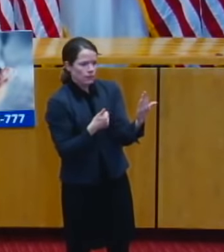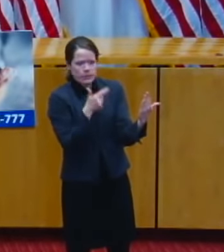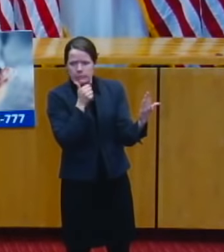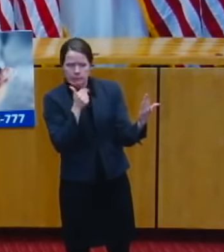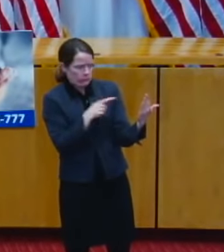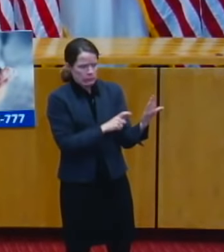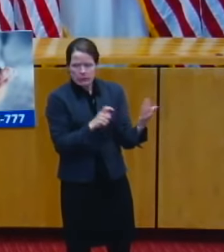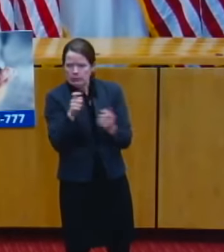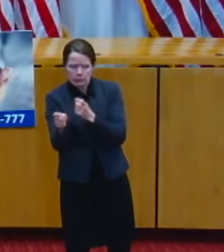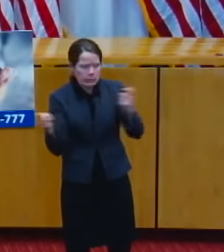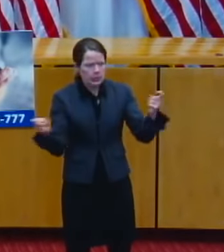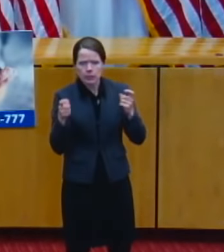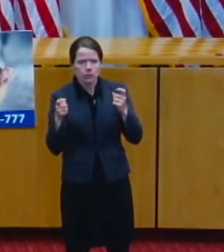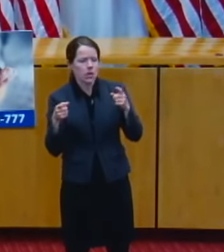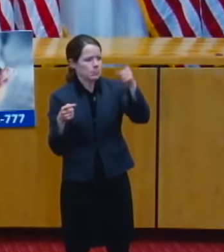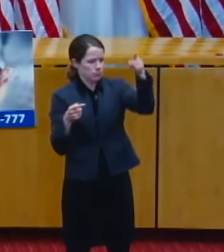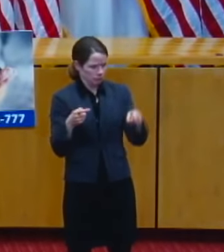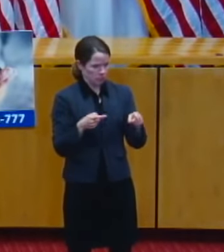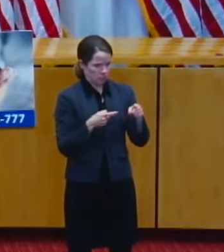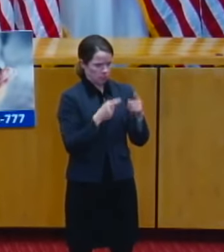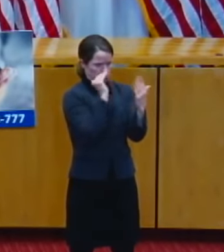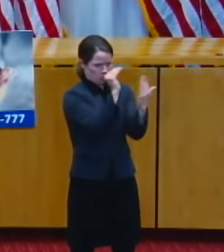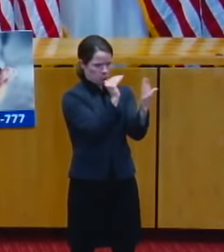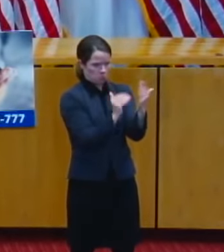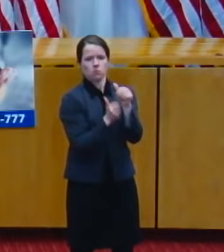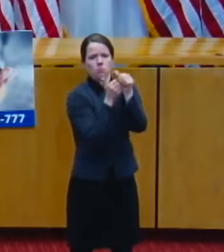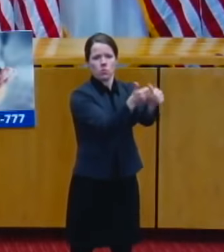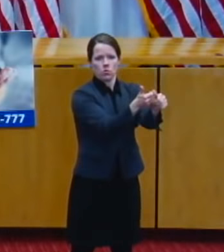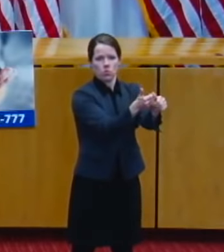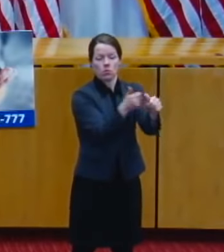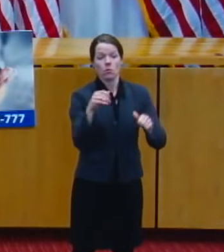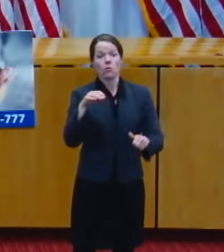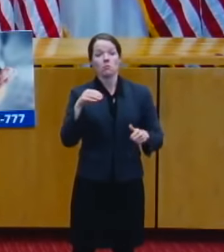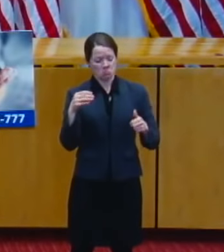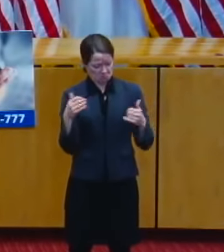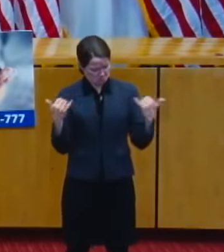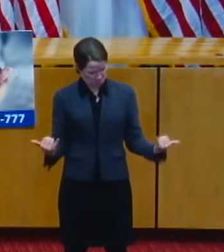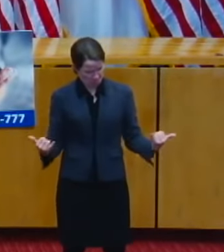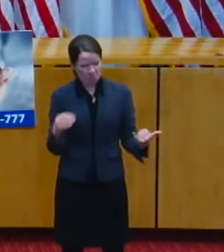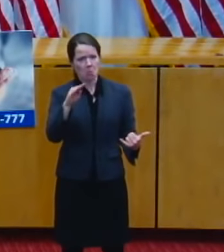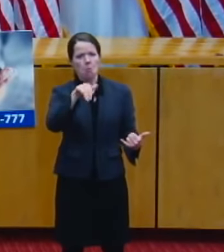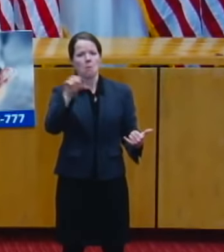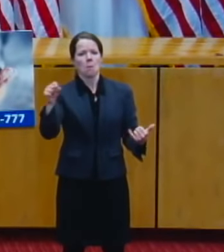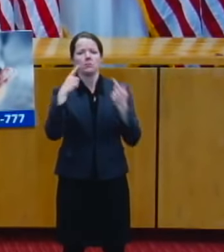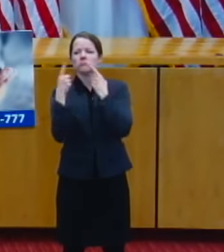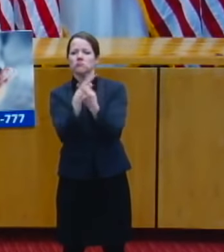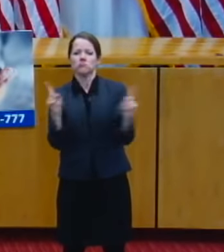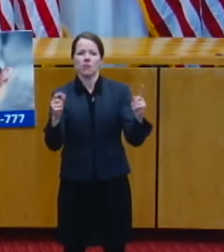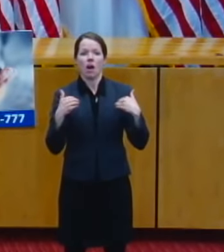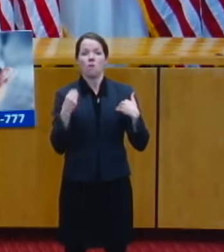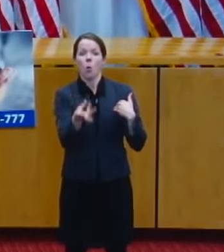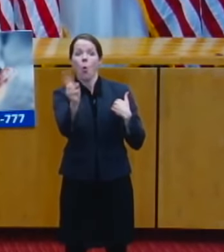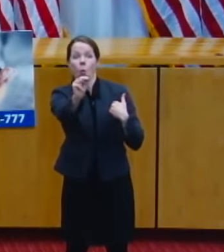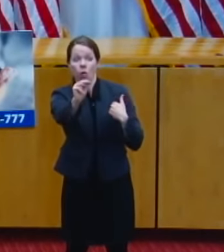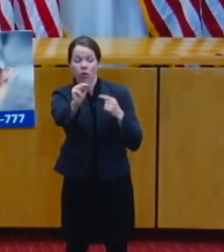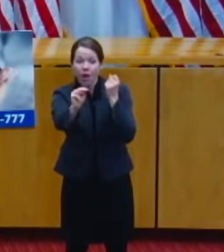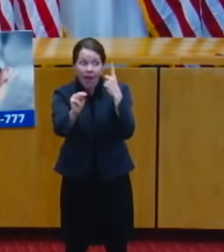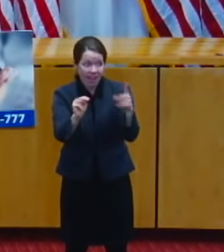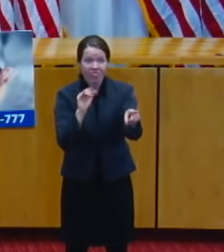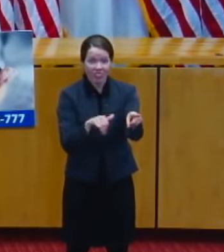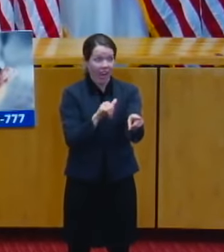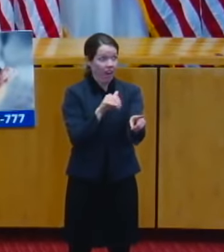in fact, just recommendations. They're not mandatory, but we have a moral obligation to ensure that there